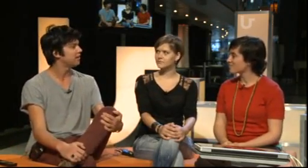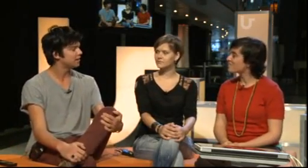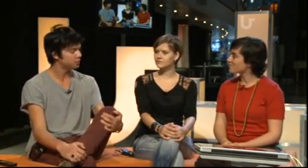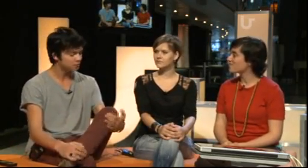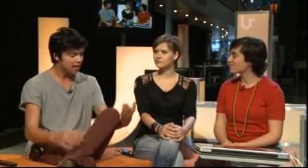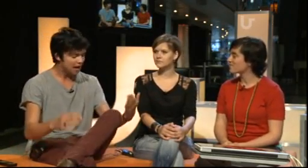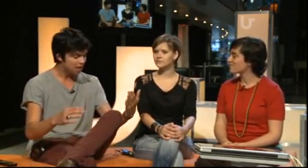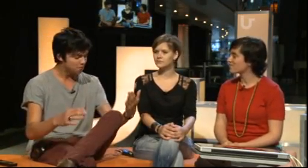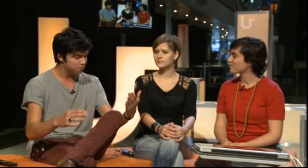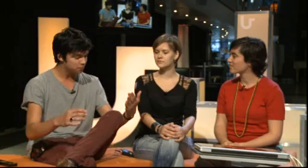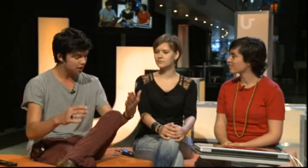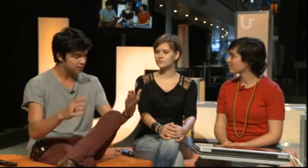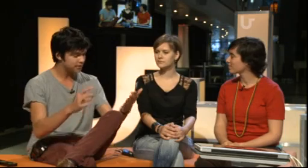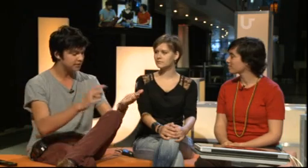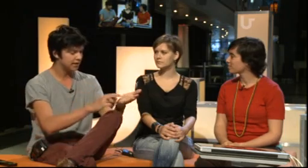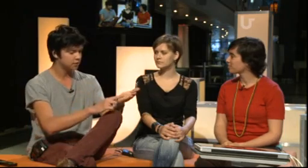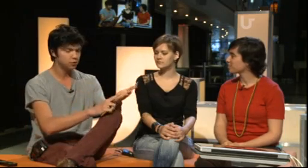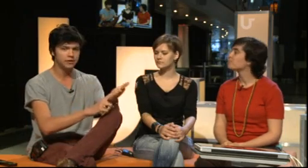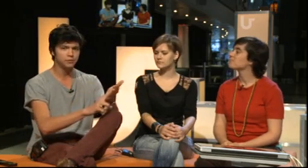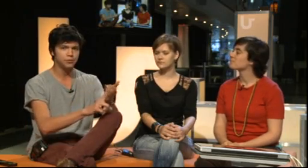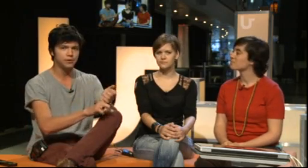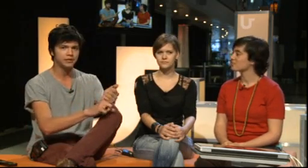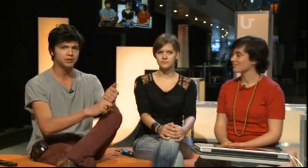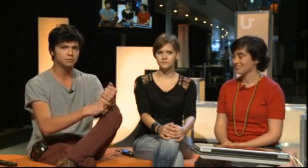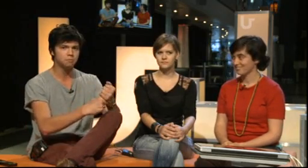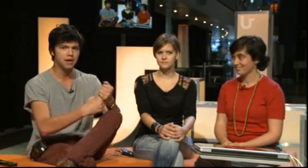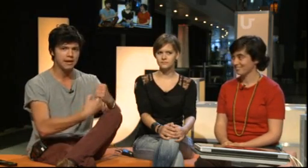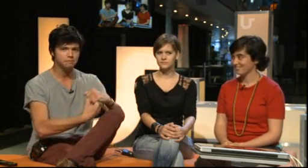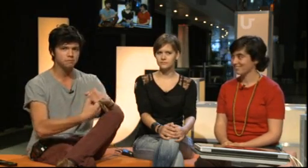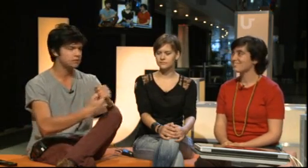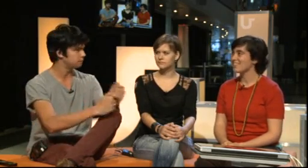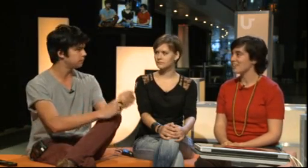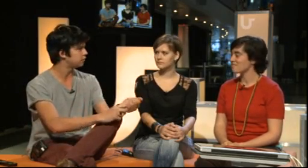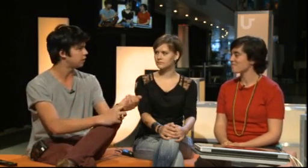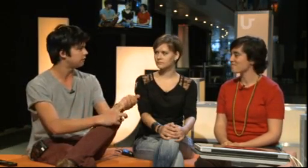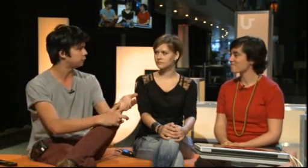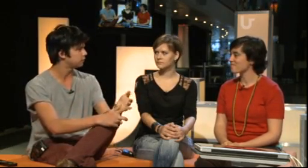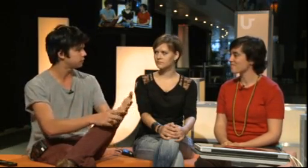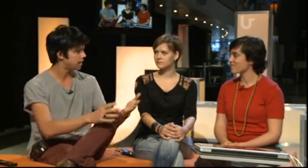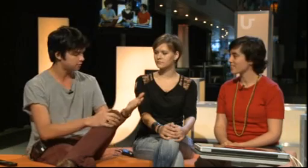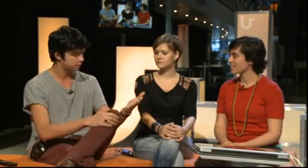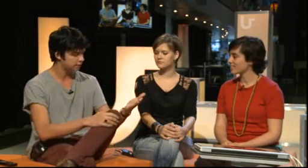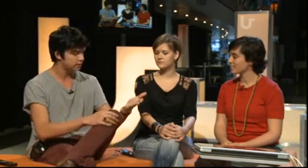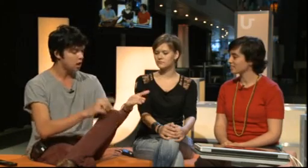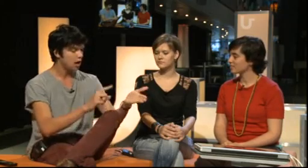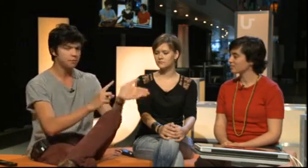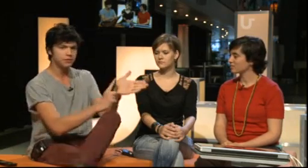Okay, cool. Upstairs today, I was learning in preparation my name, Tim. Yeah. Very straightforward, 3 letters. I'd been told